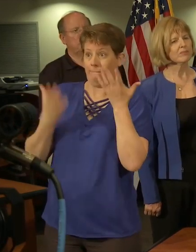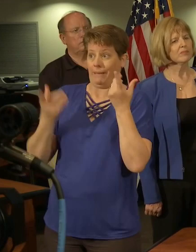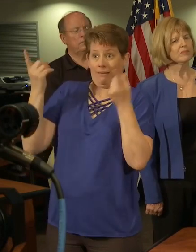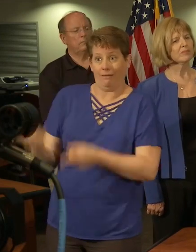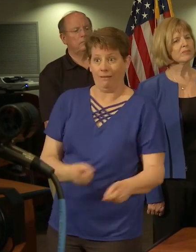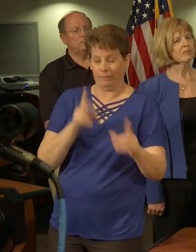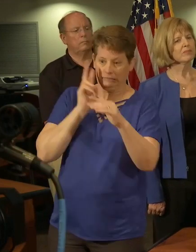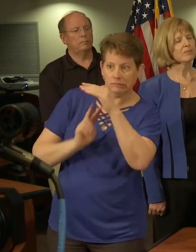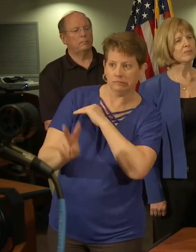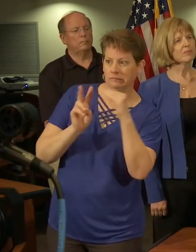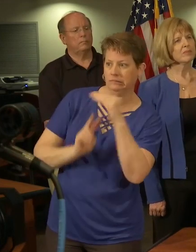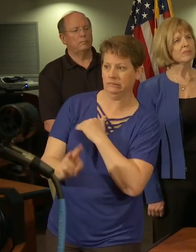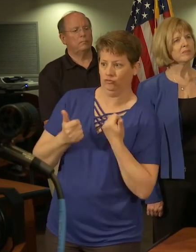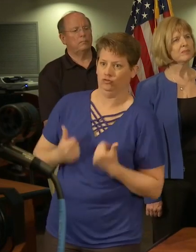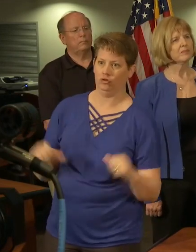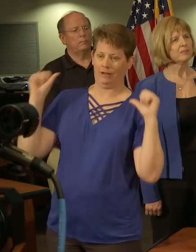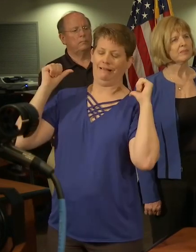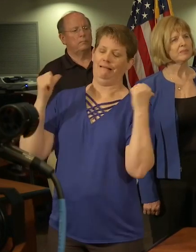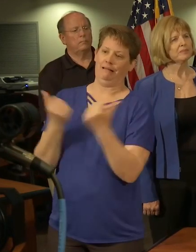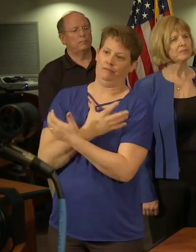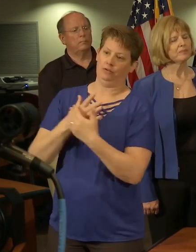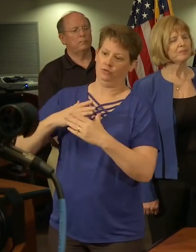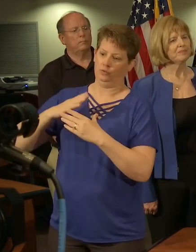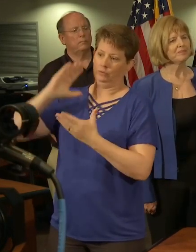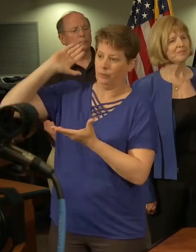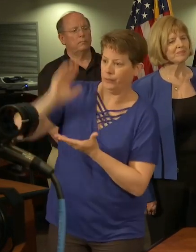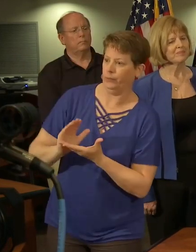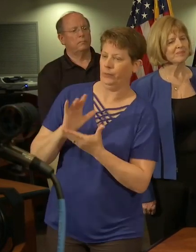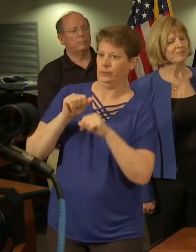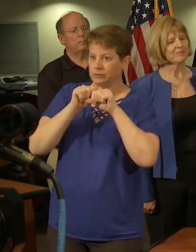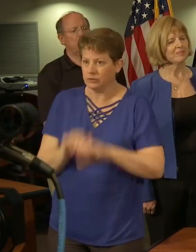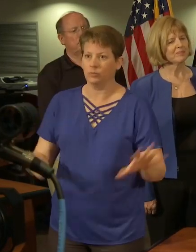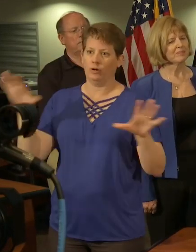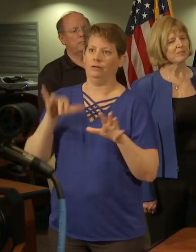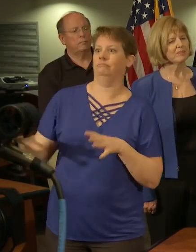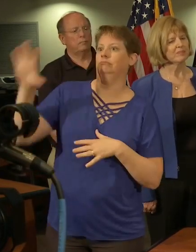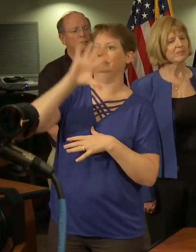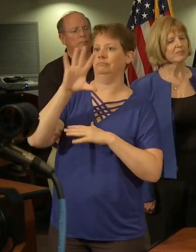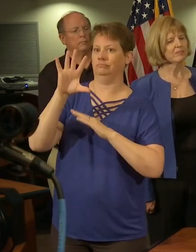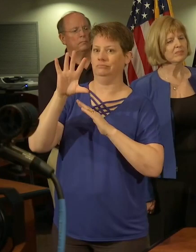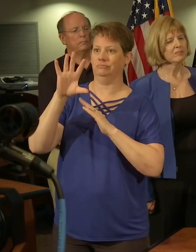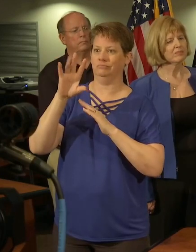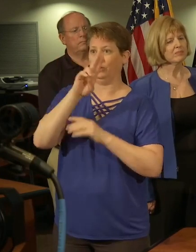happen, and do everything within our power to block the spread in those areas.